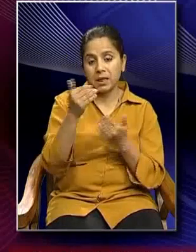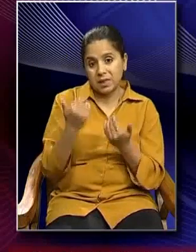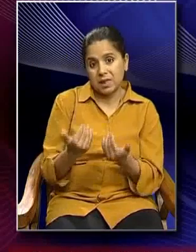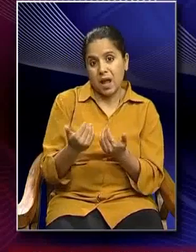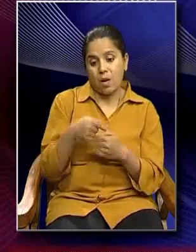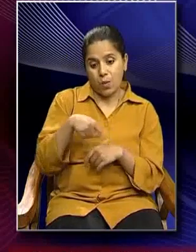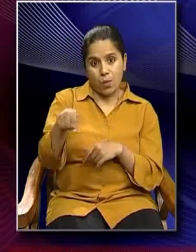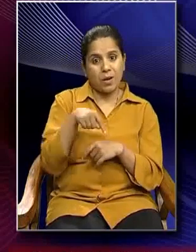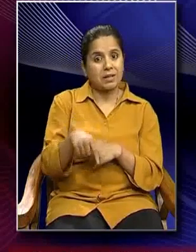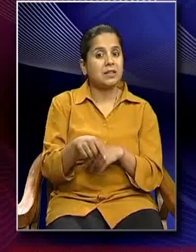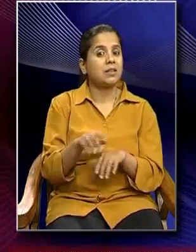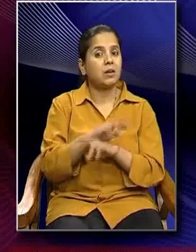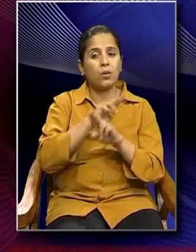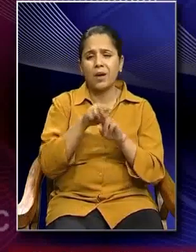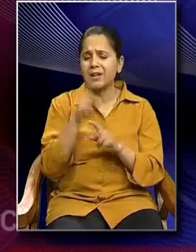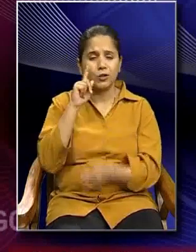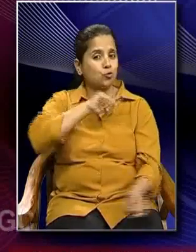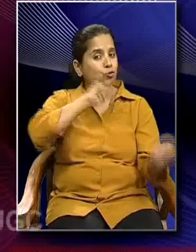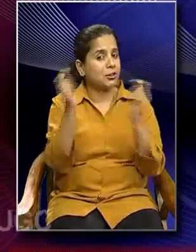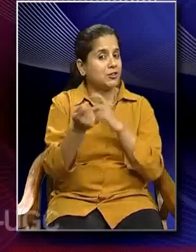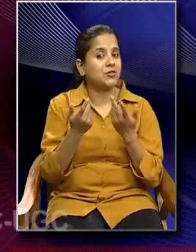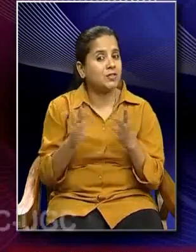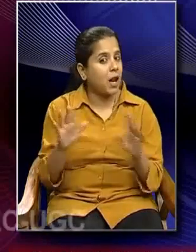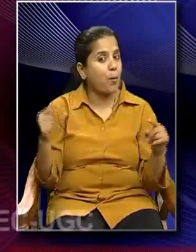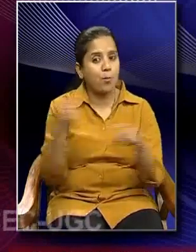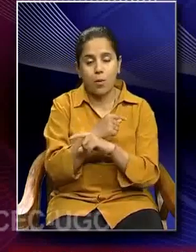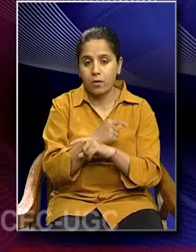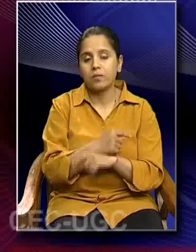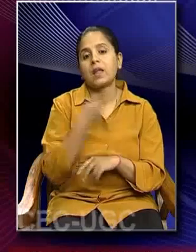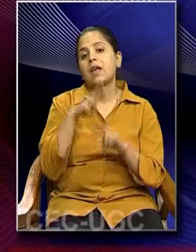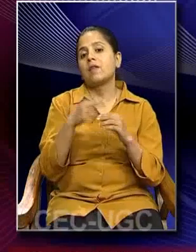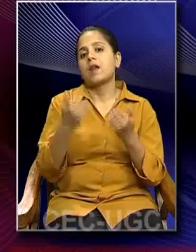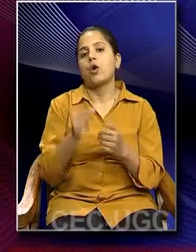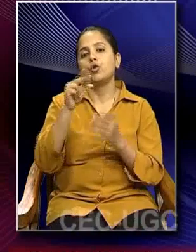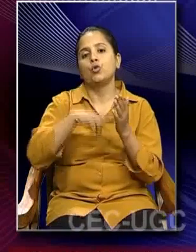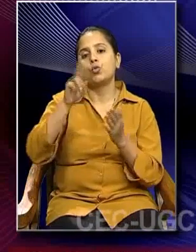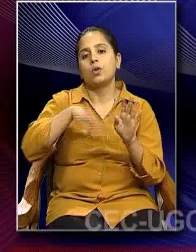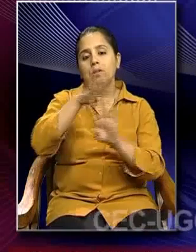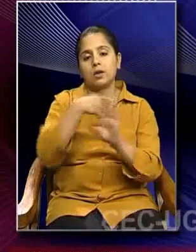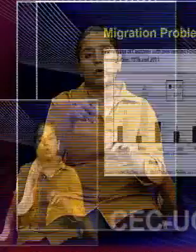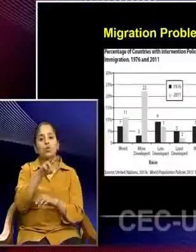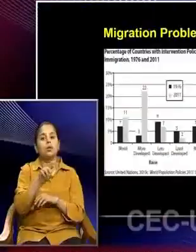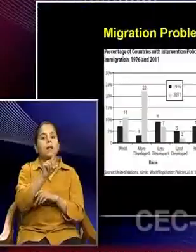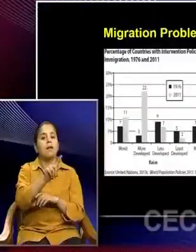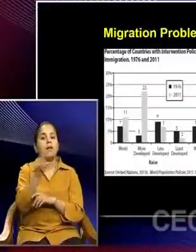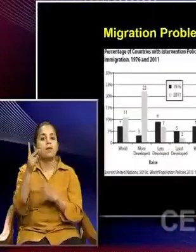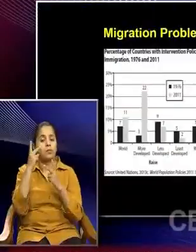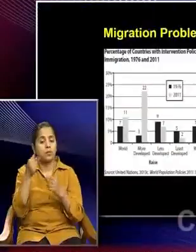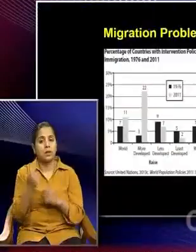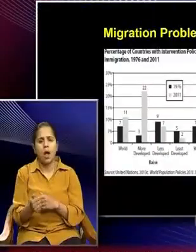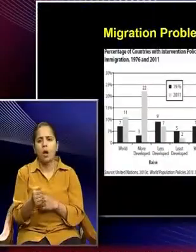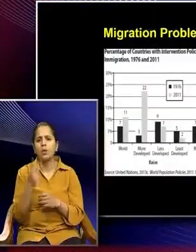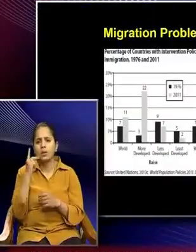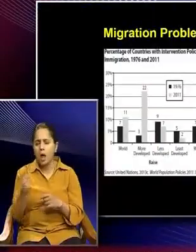recently this trend has completely reversed. So if you look at the UN statistics of 2011, the trends have